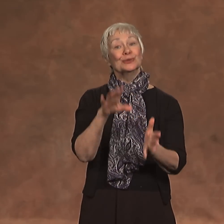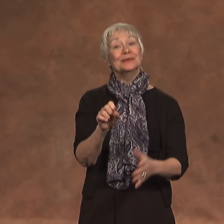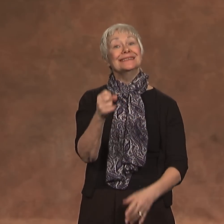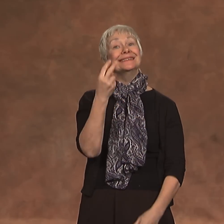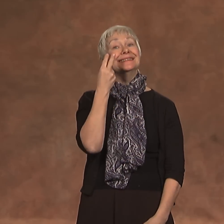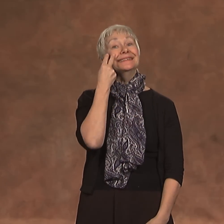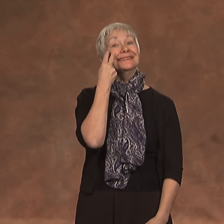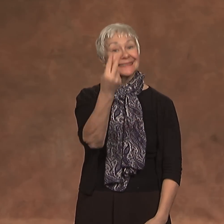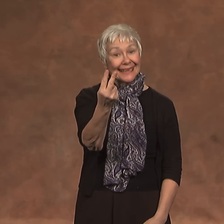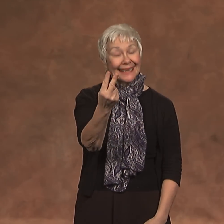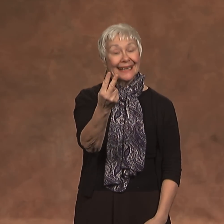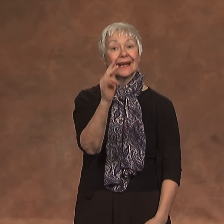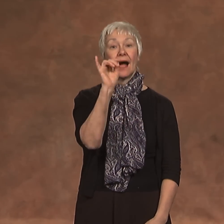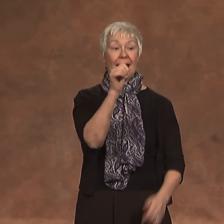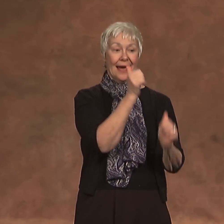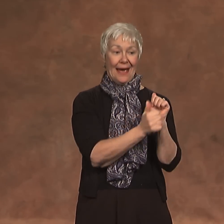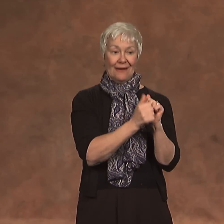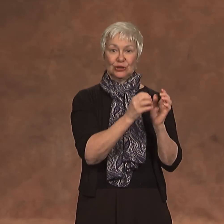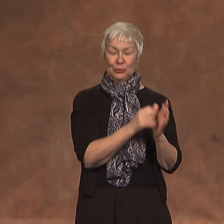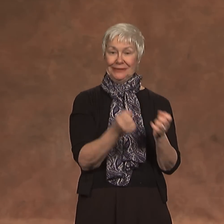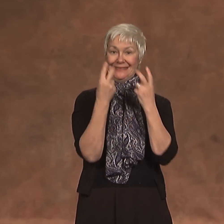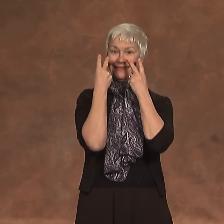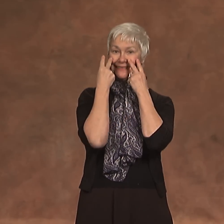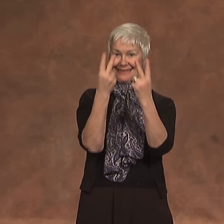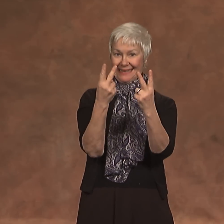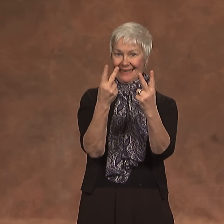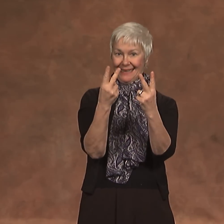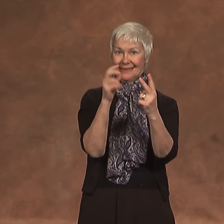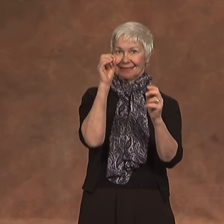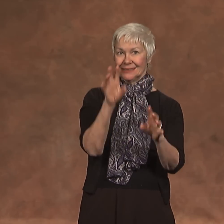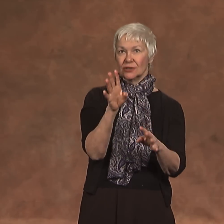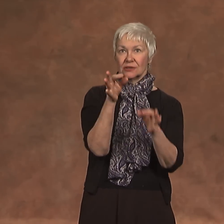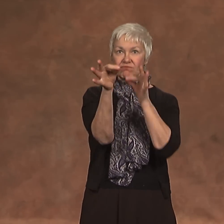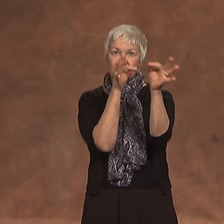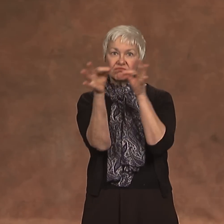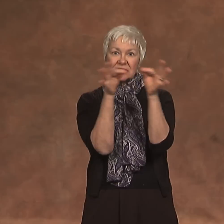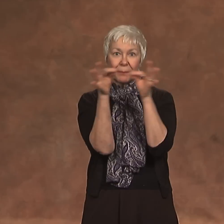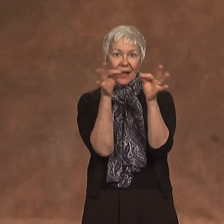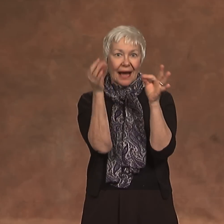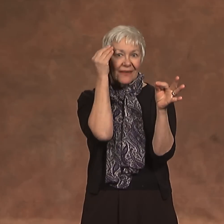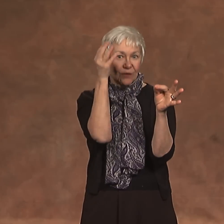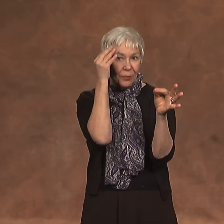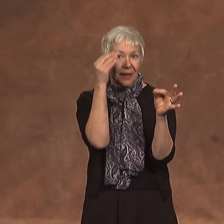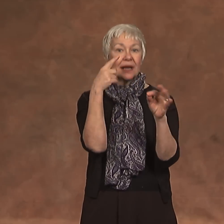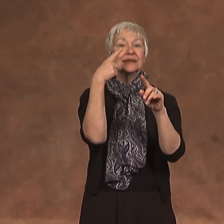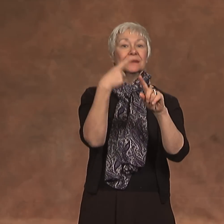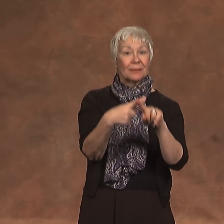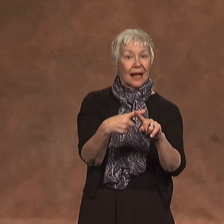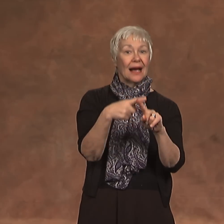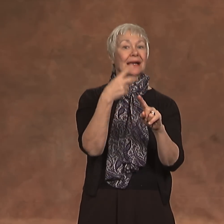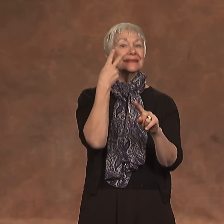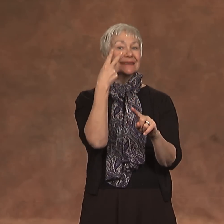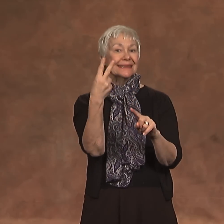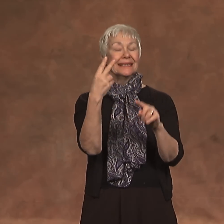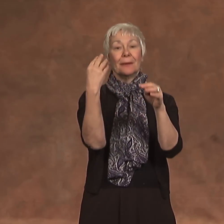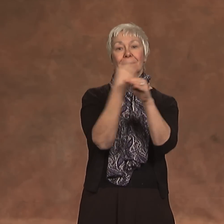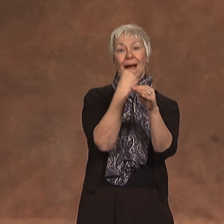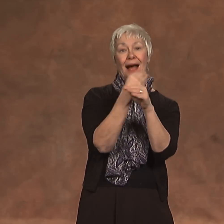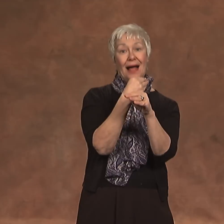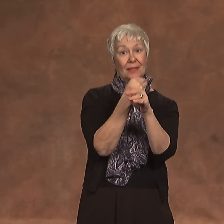So as you can see, the students have dual access to the spoken explanation and the math prop. The